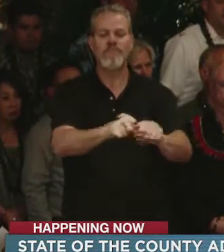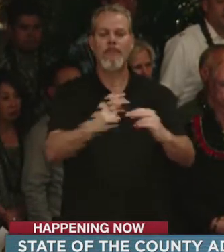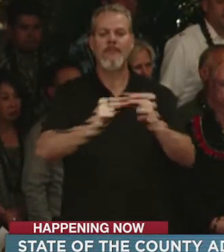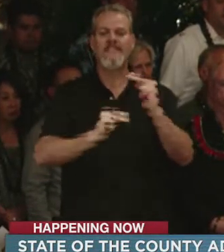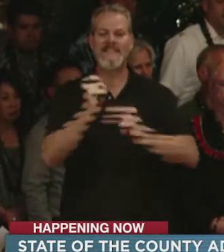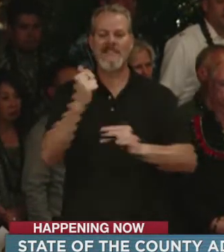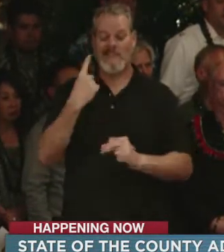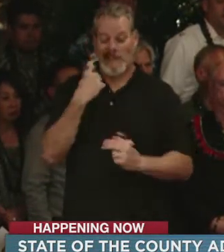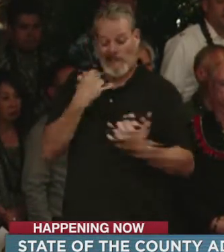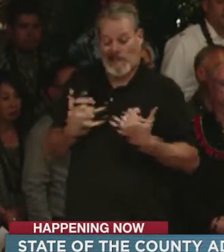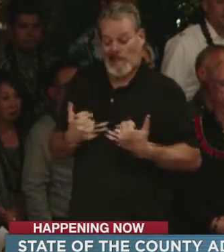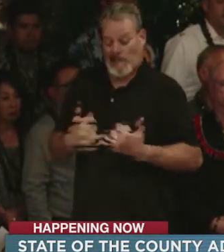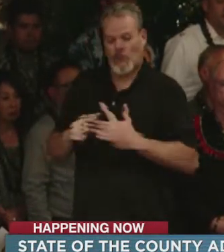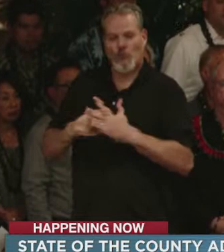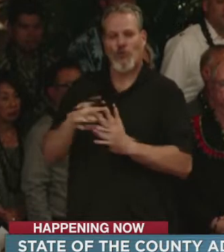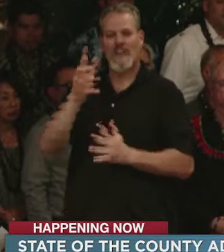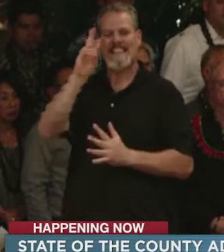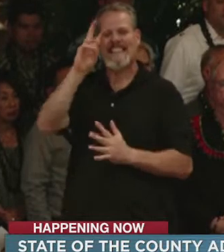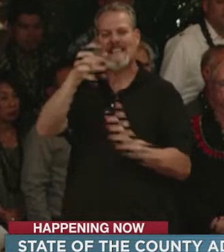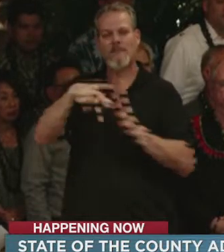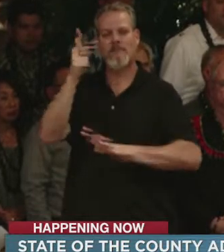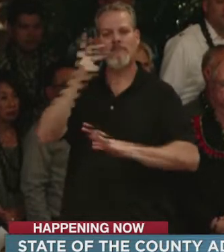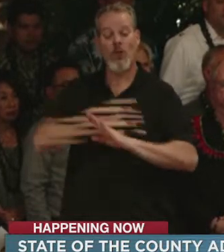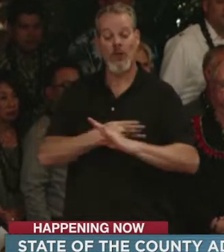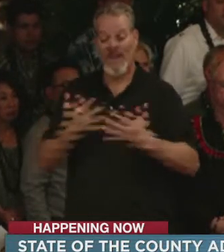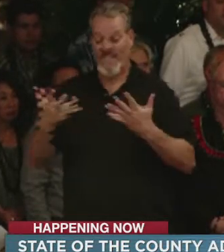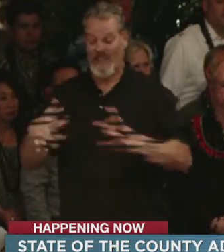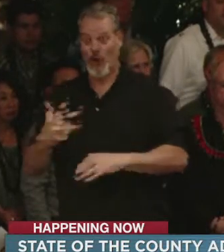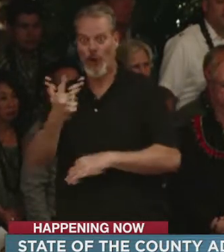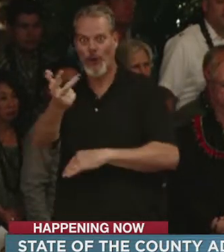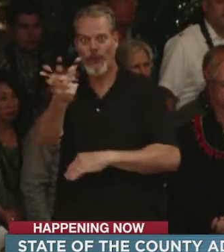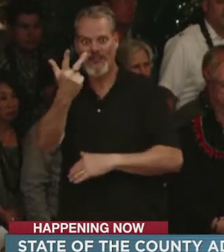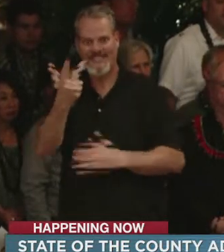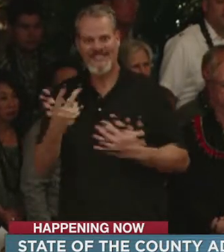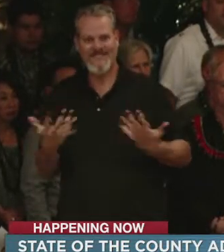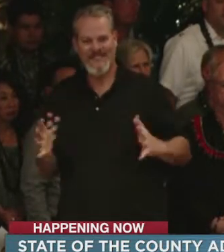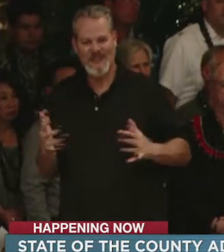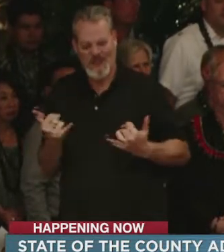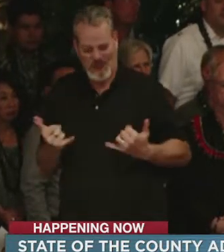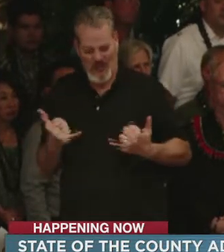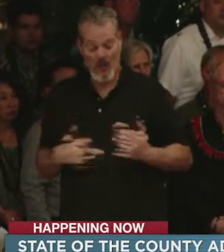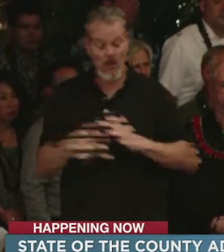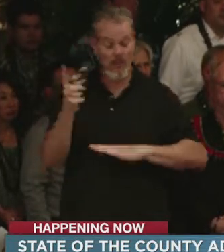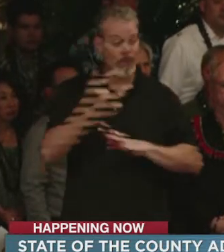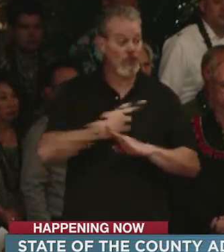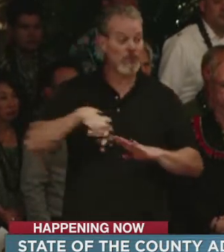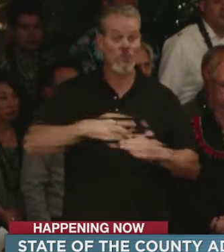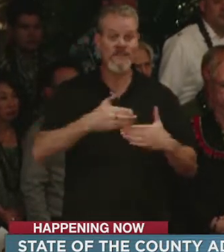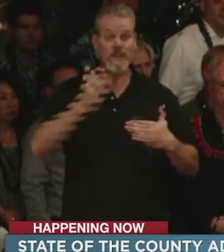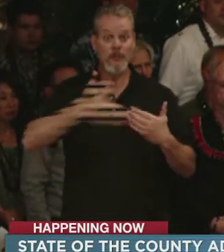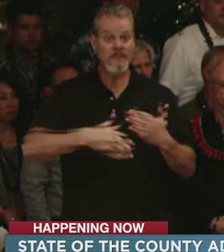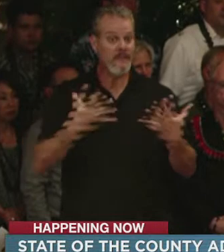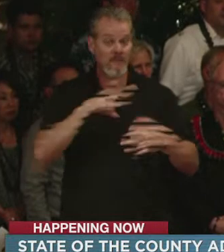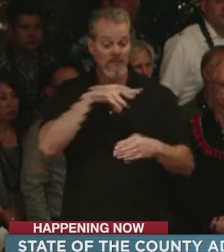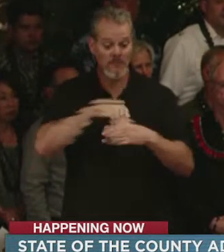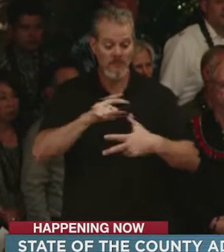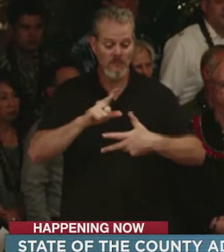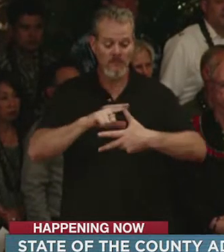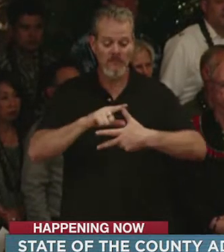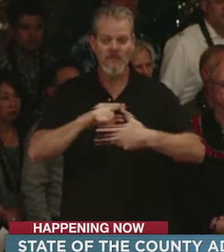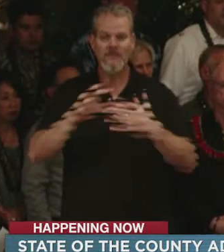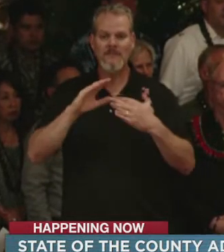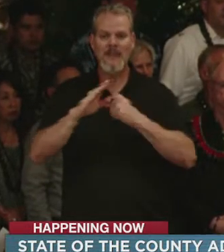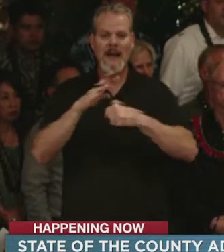begun construction on 6 projects and have completed 3 to date. The projects that we've completed included the county-owned